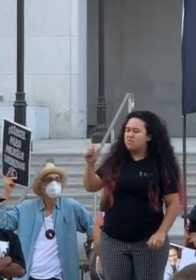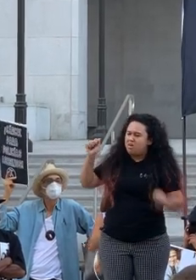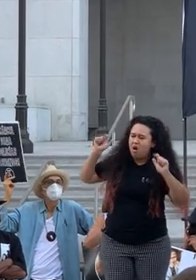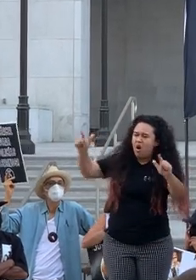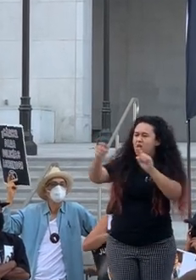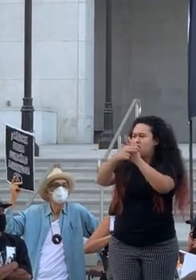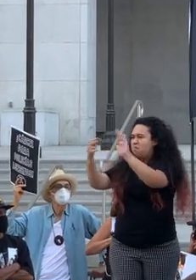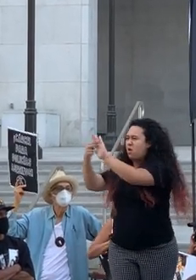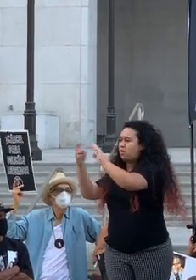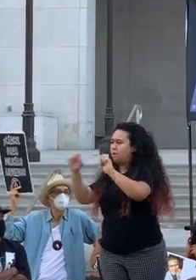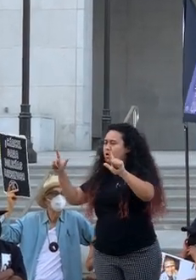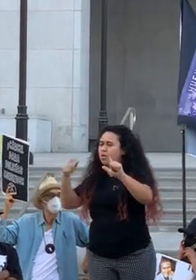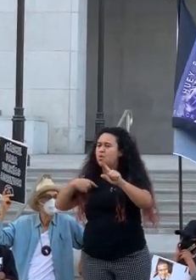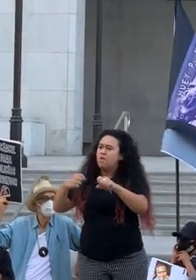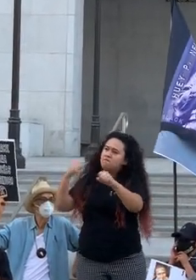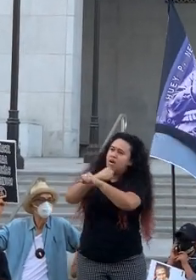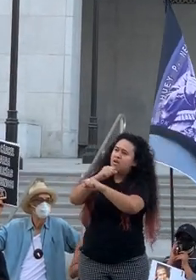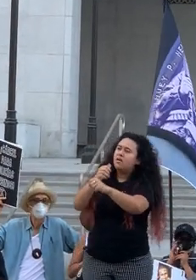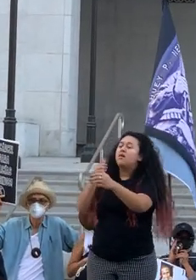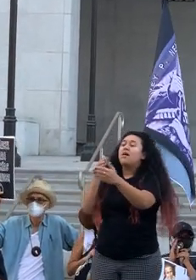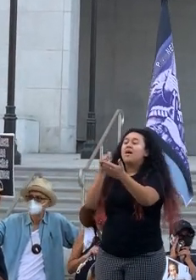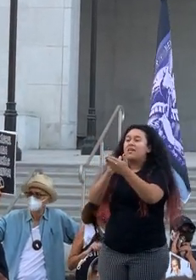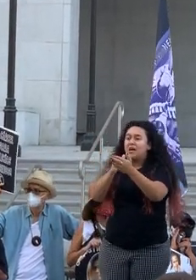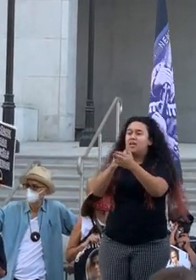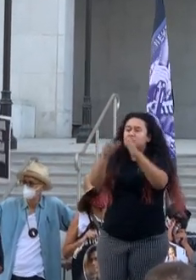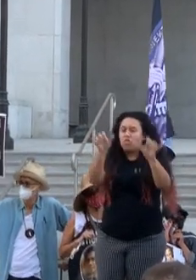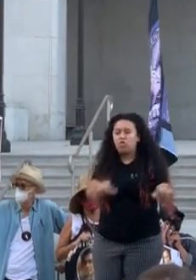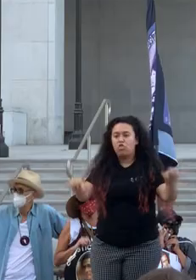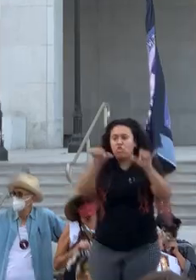Fighting against the status quo makes you a criminal.